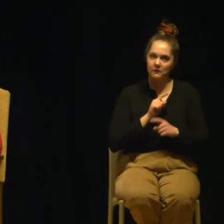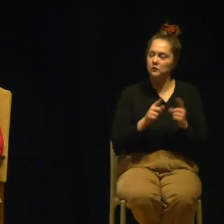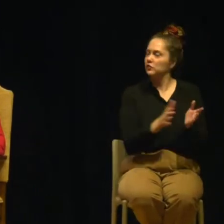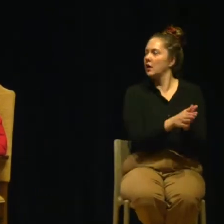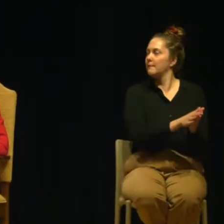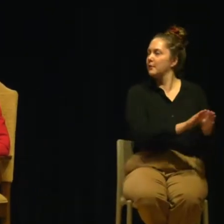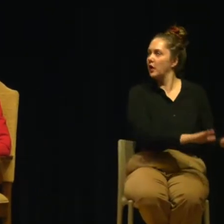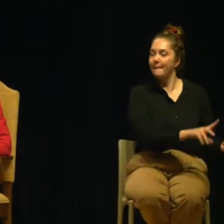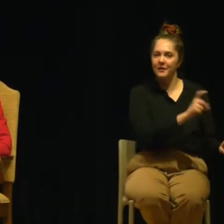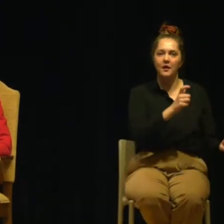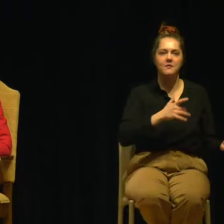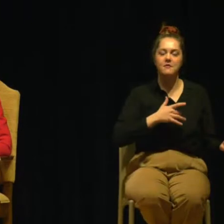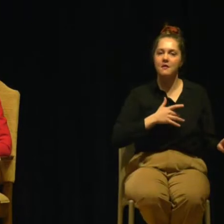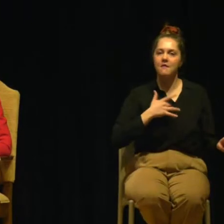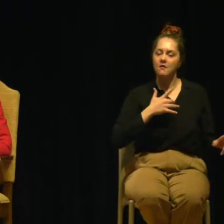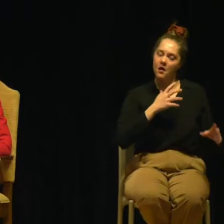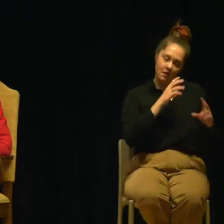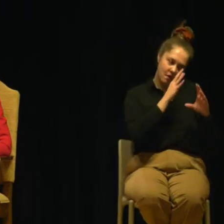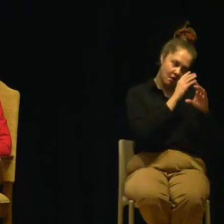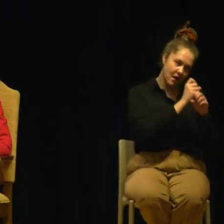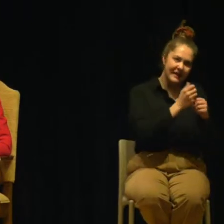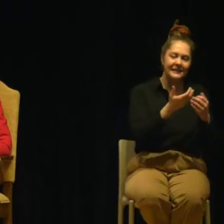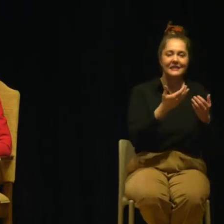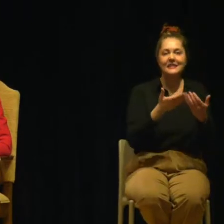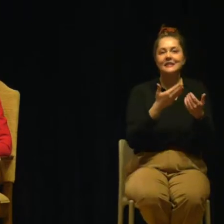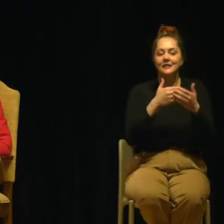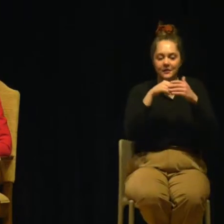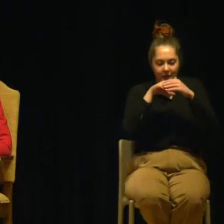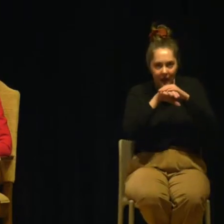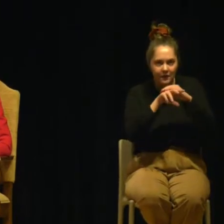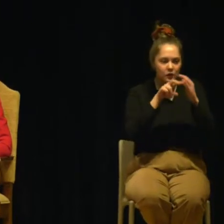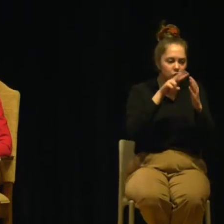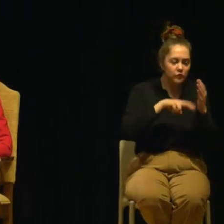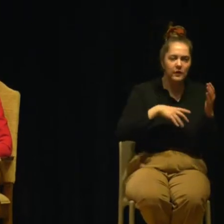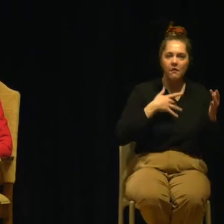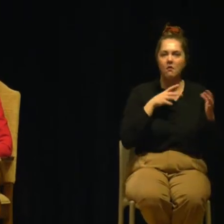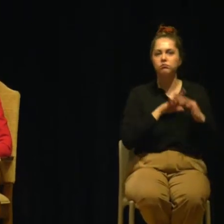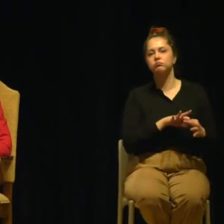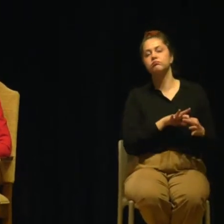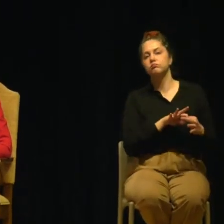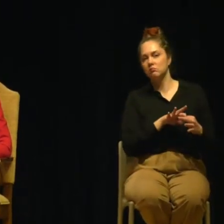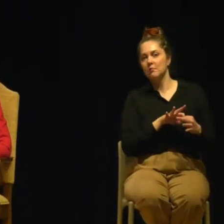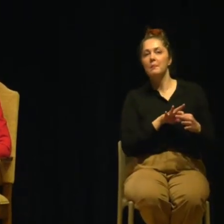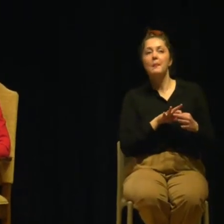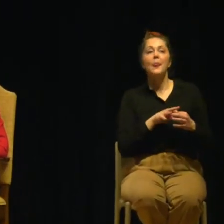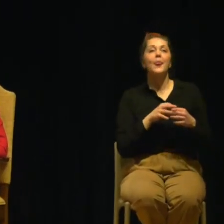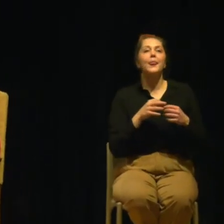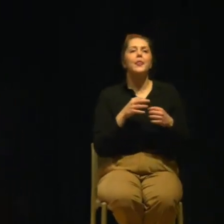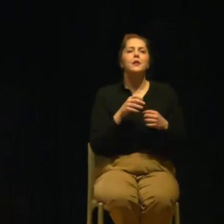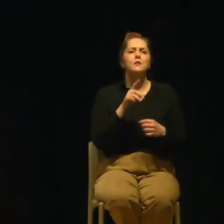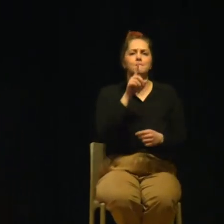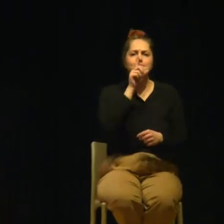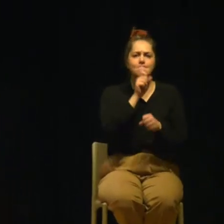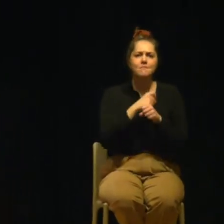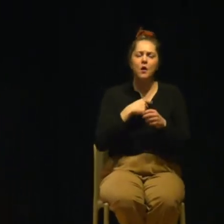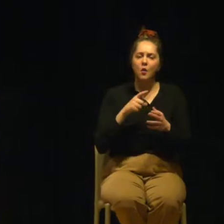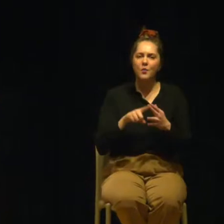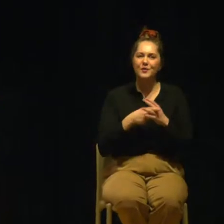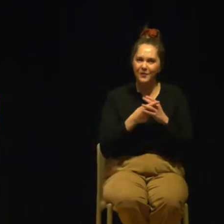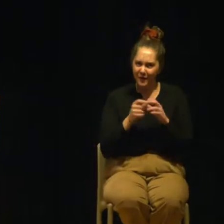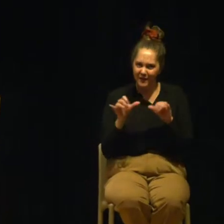because it was so compelling and so accessible and so spoke to me. And I really want to start where you